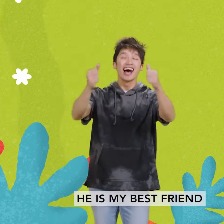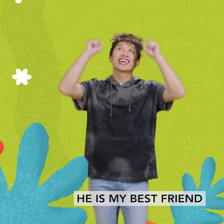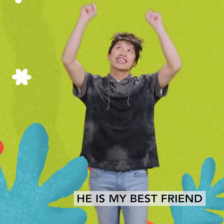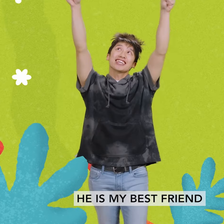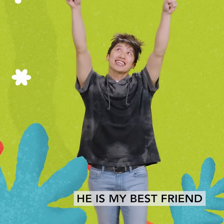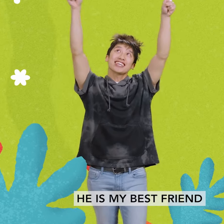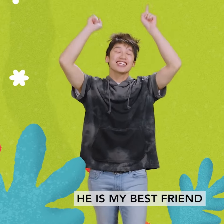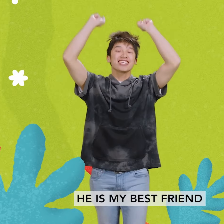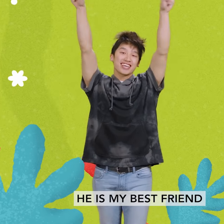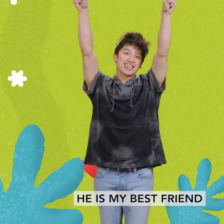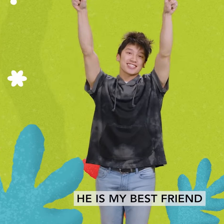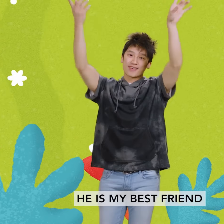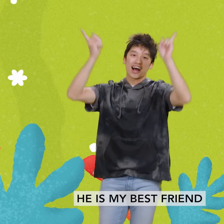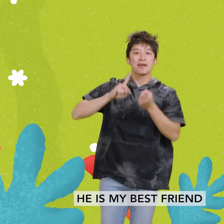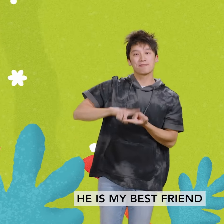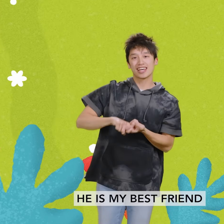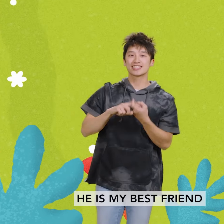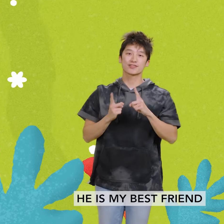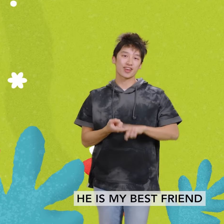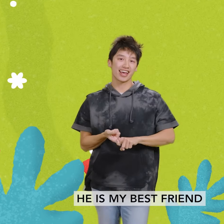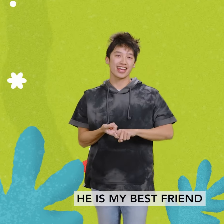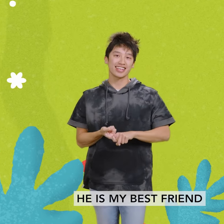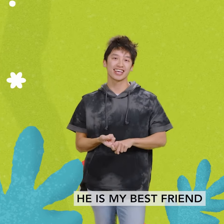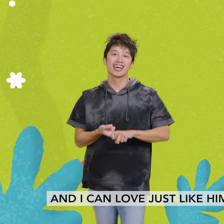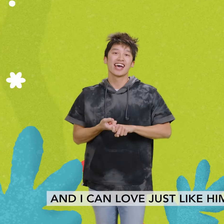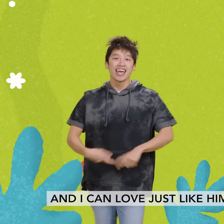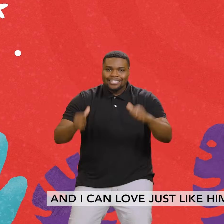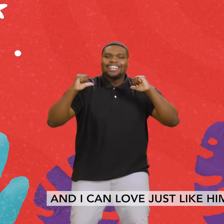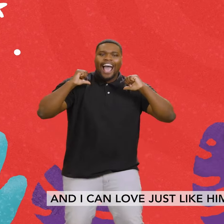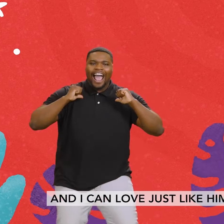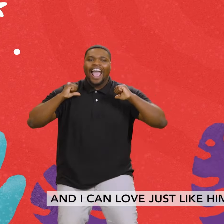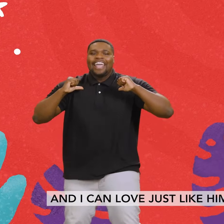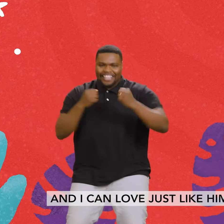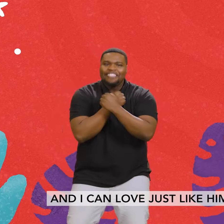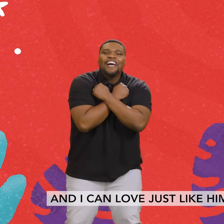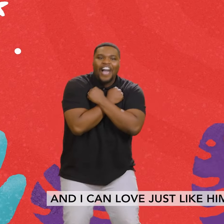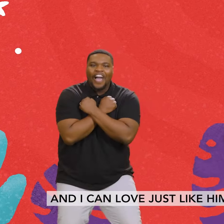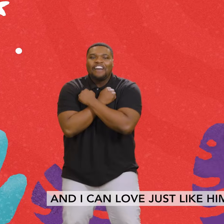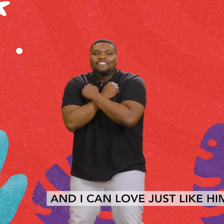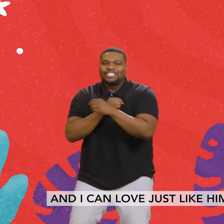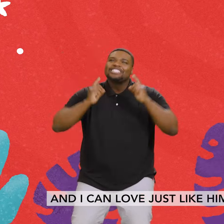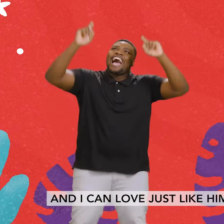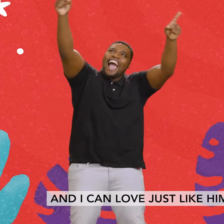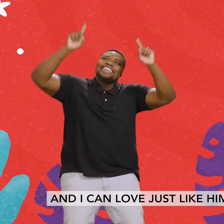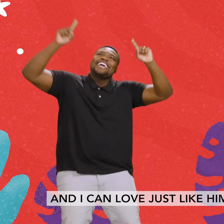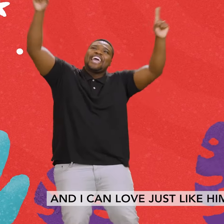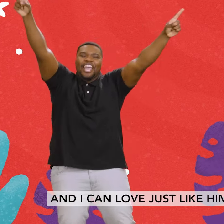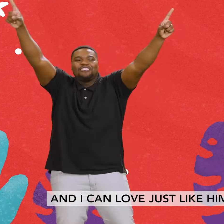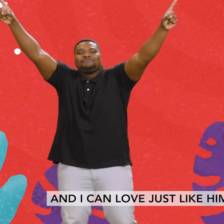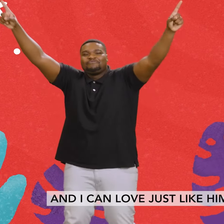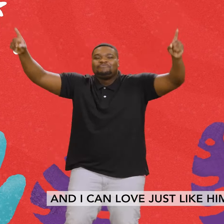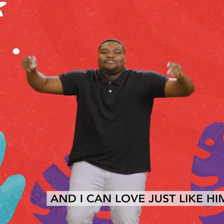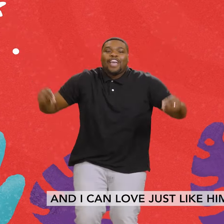know he is my best friend best friend and I can love just like him just